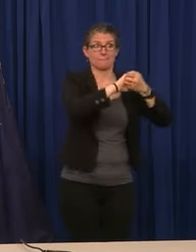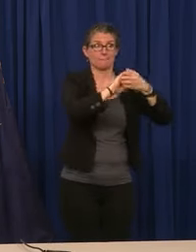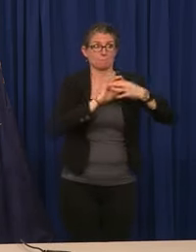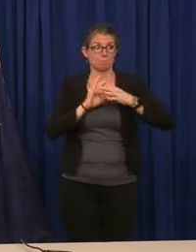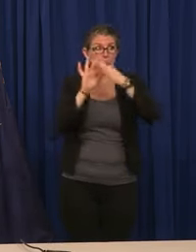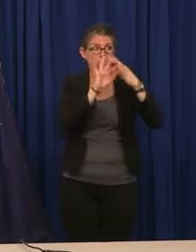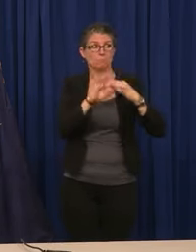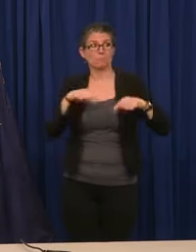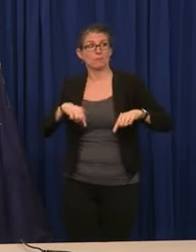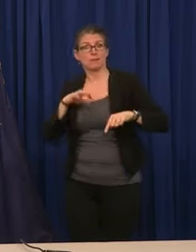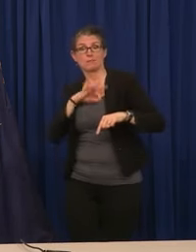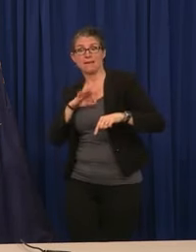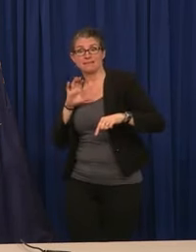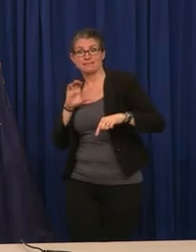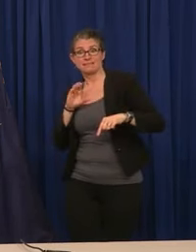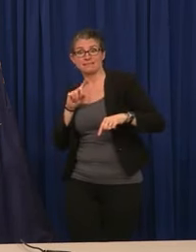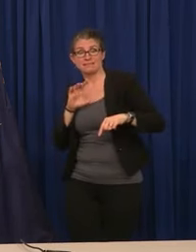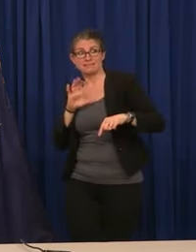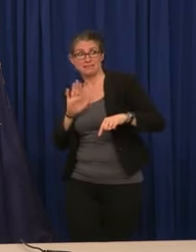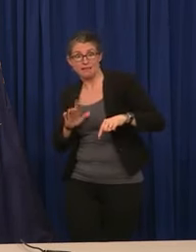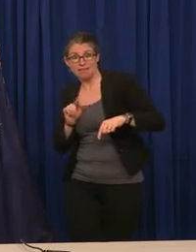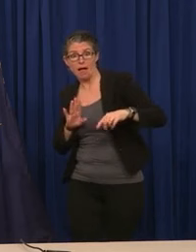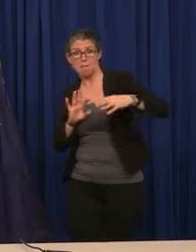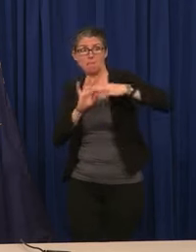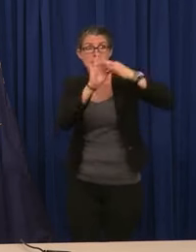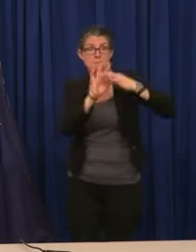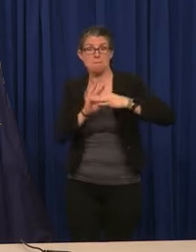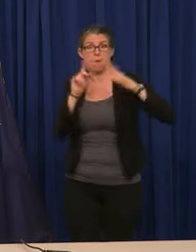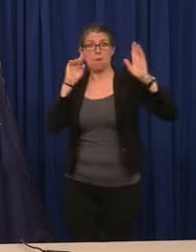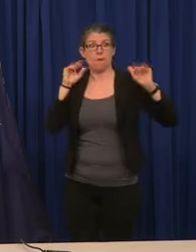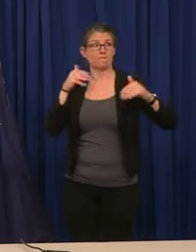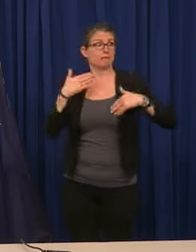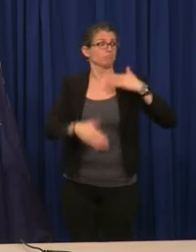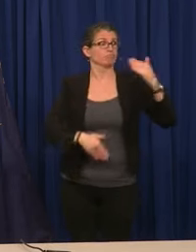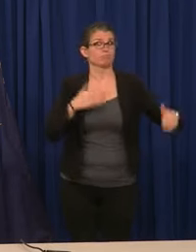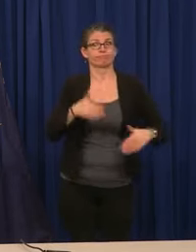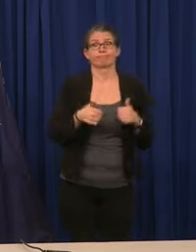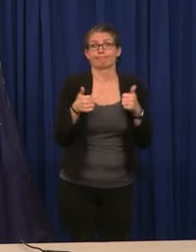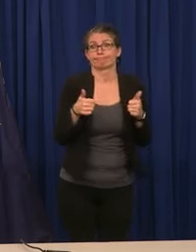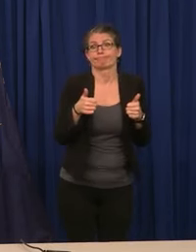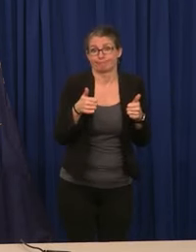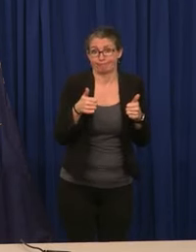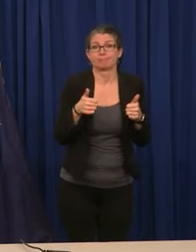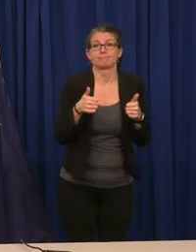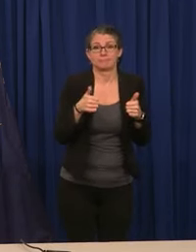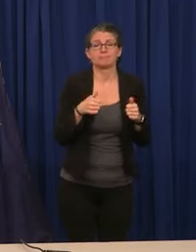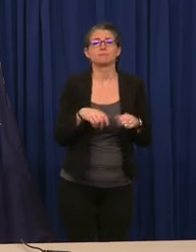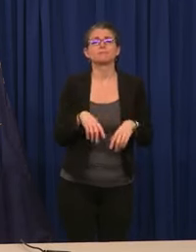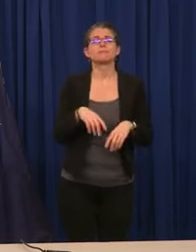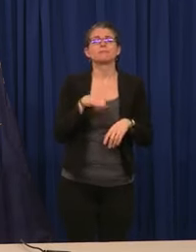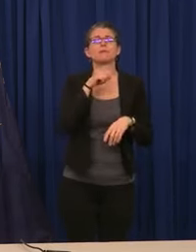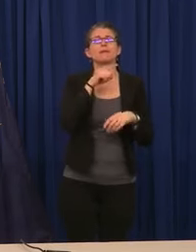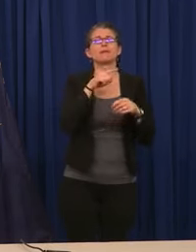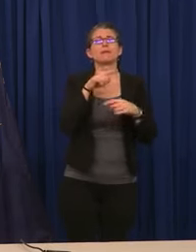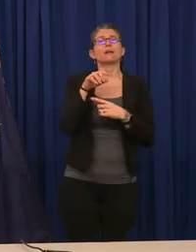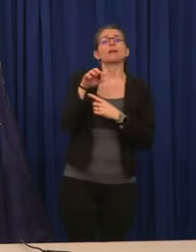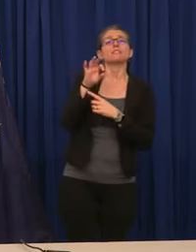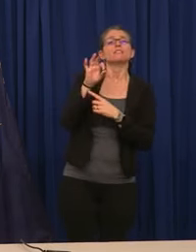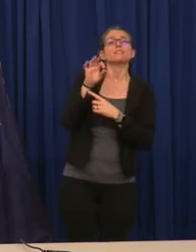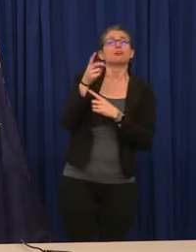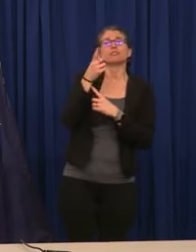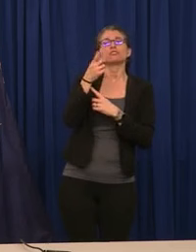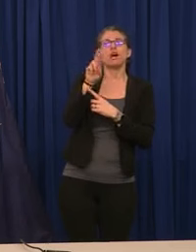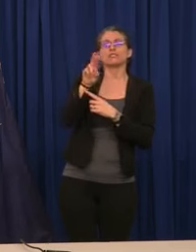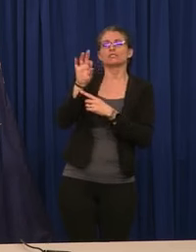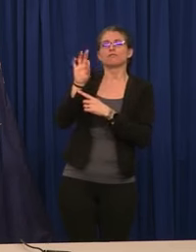symptoms, according to the US CDC, as well as according to Dr. Fauci, testing of people who don't have